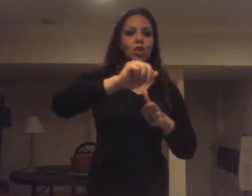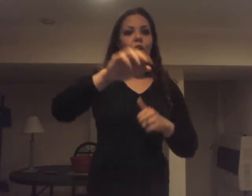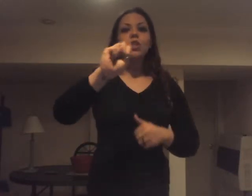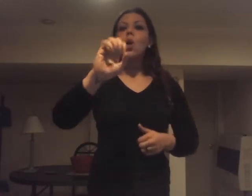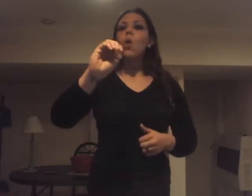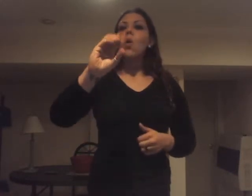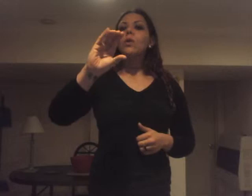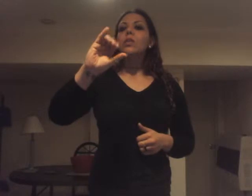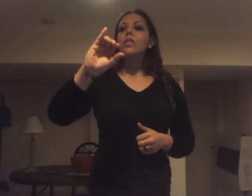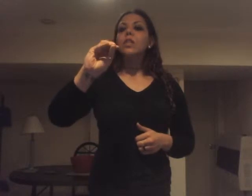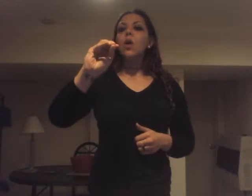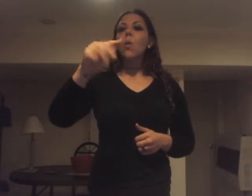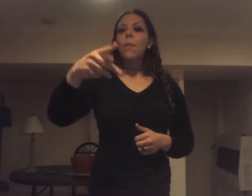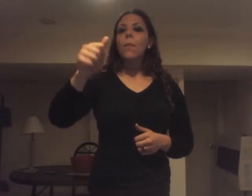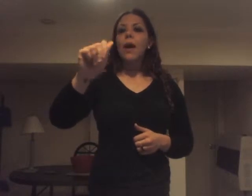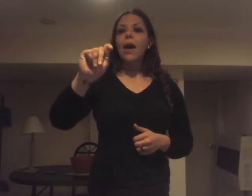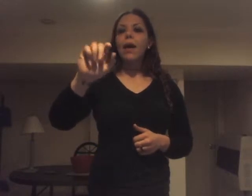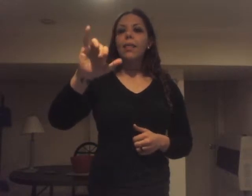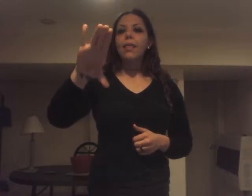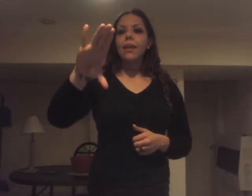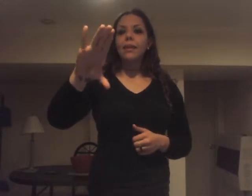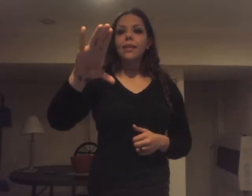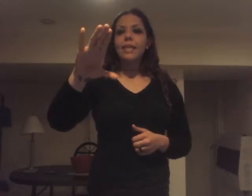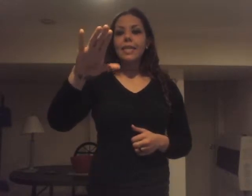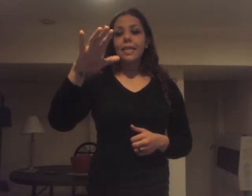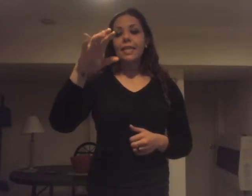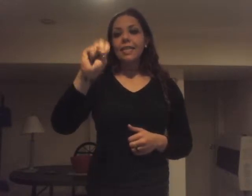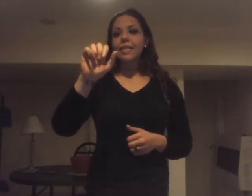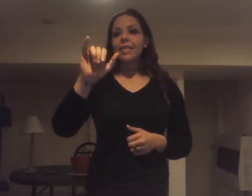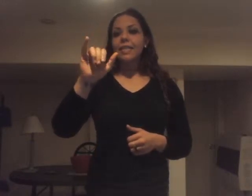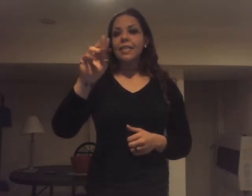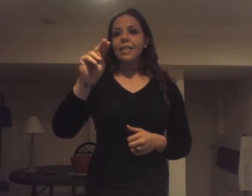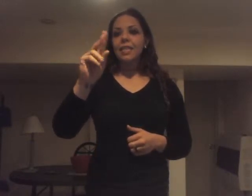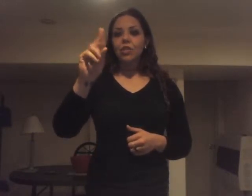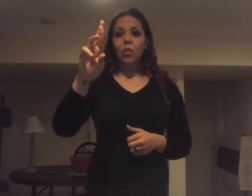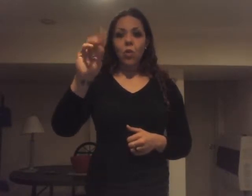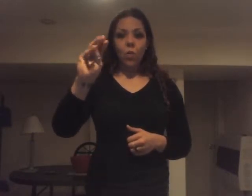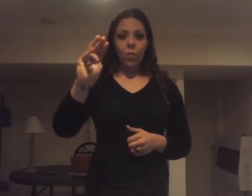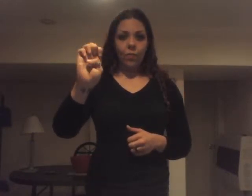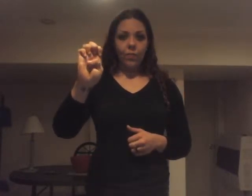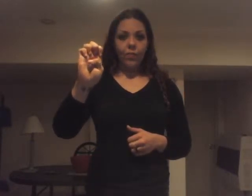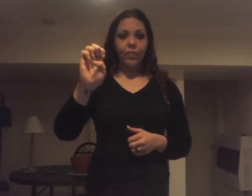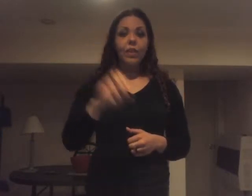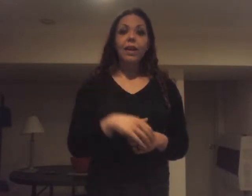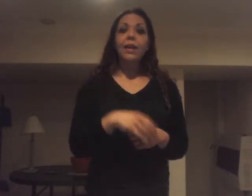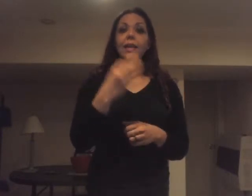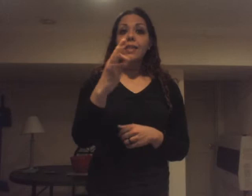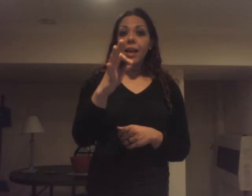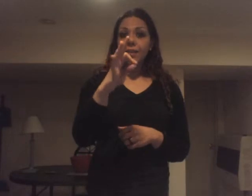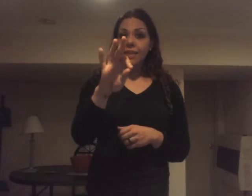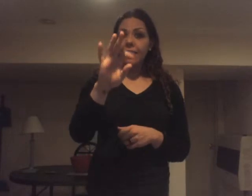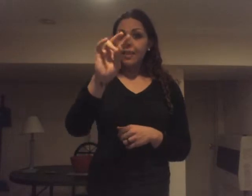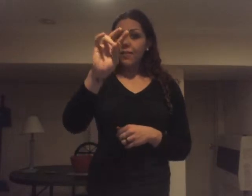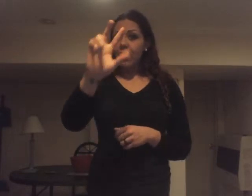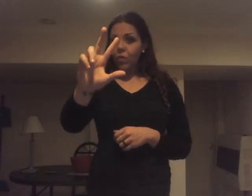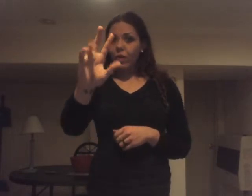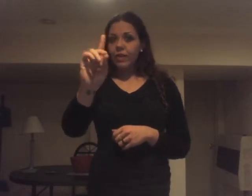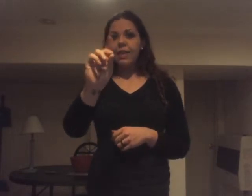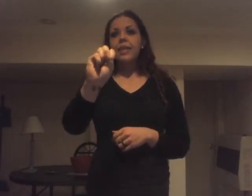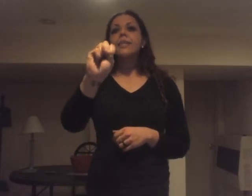disturbance, SPD. 1973, the DSM second revision, it was